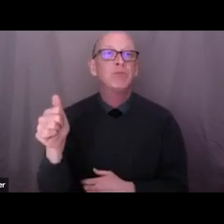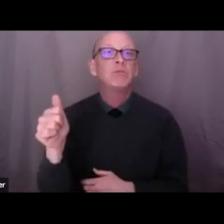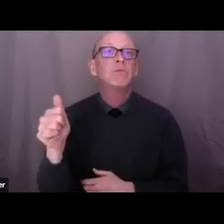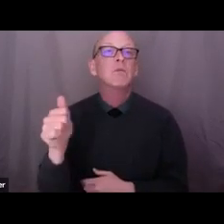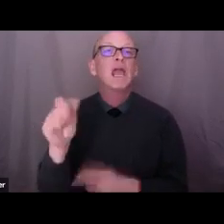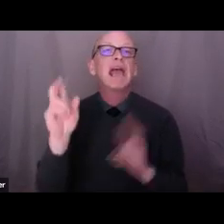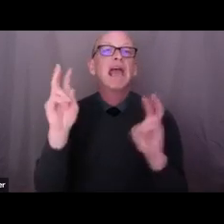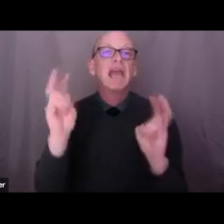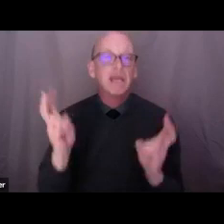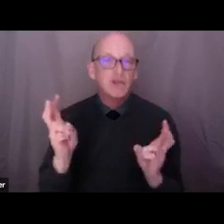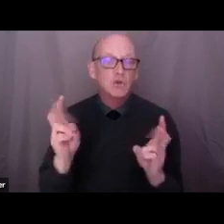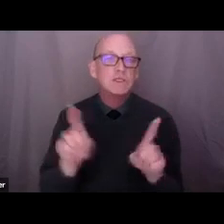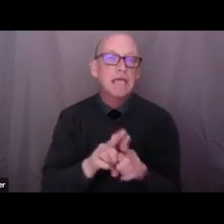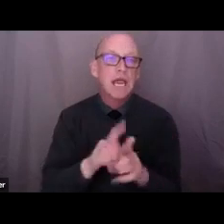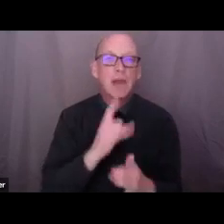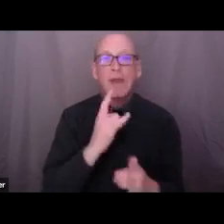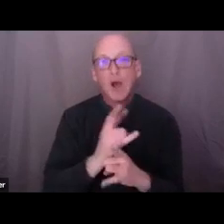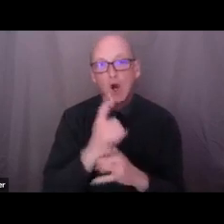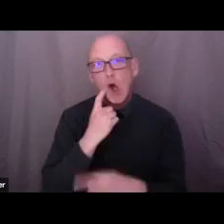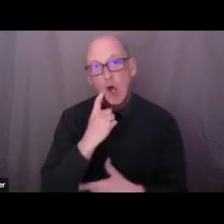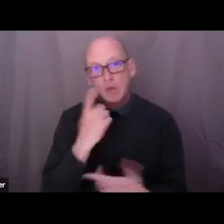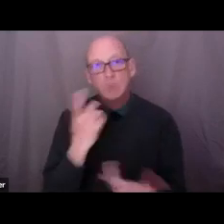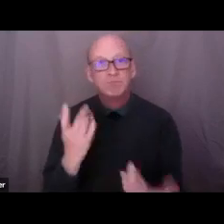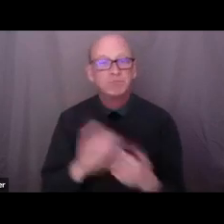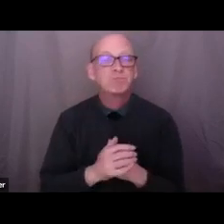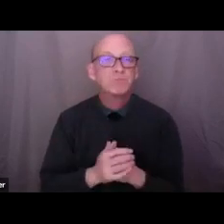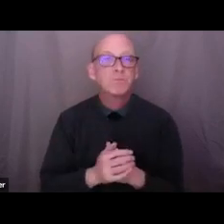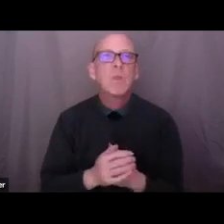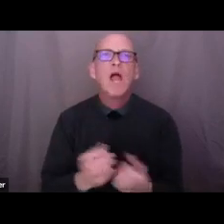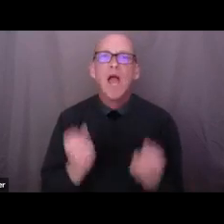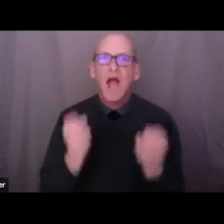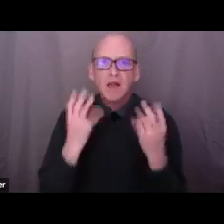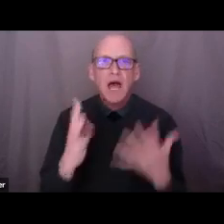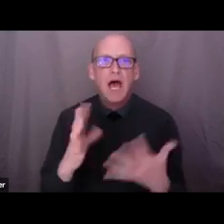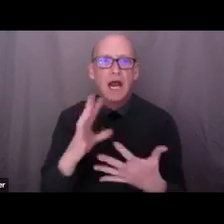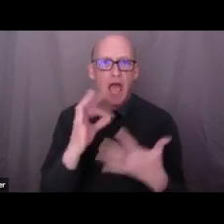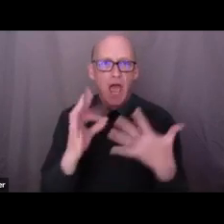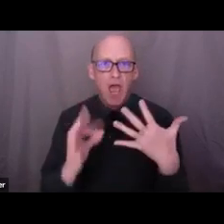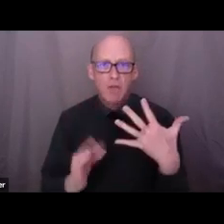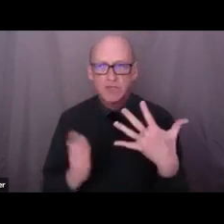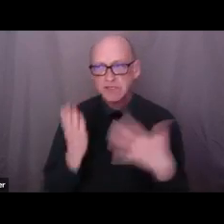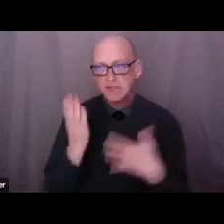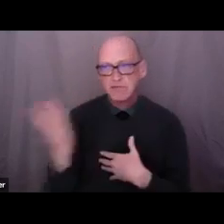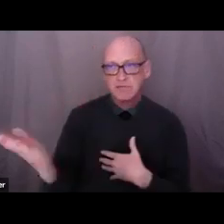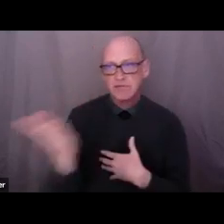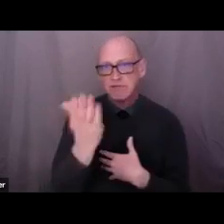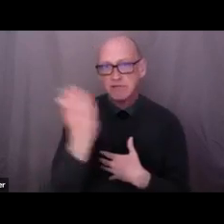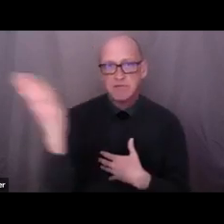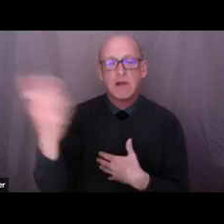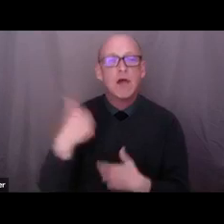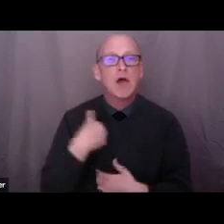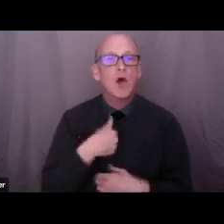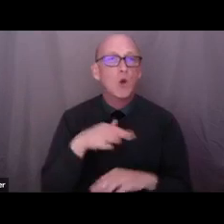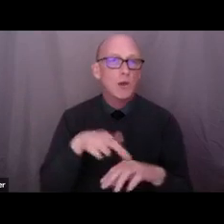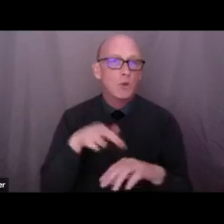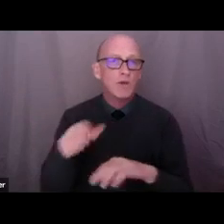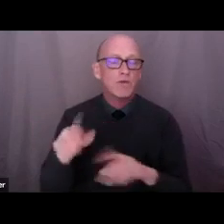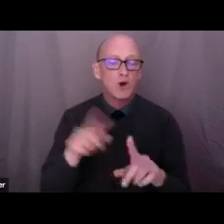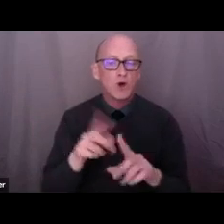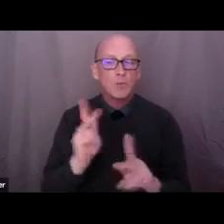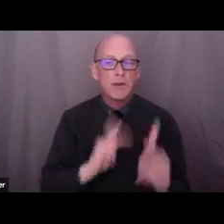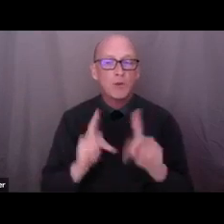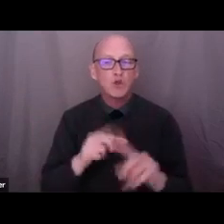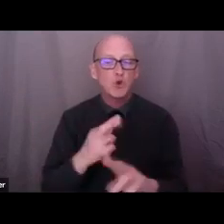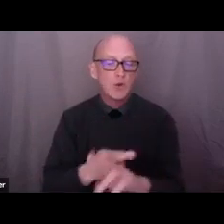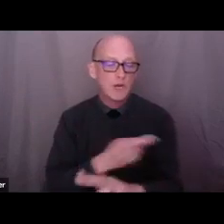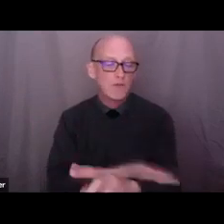issues like alcohol and stuff. So there are a lot of options out there. We like to refer people to the recovery helpline because it is a